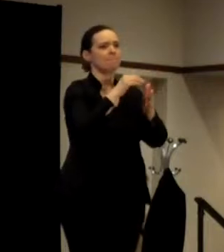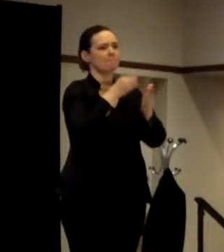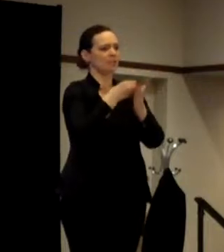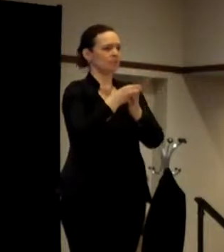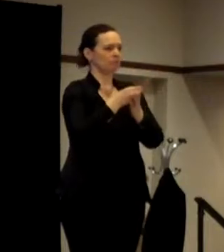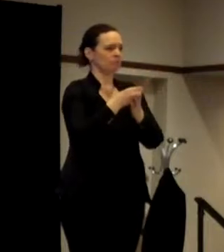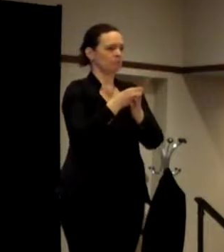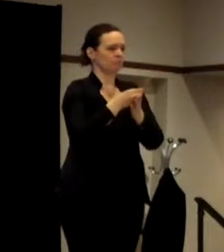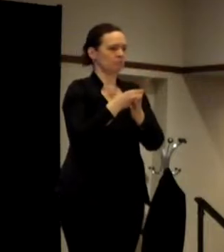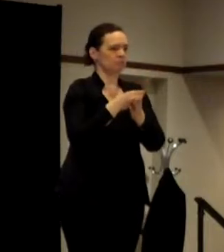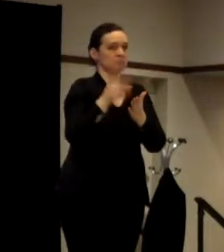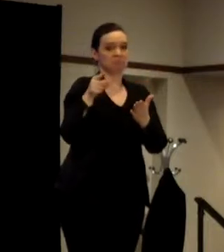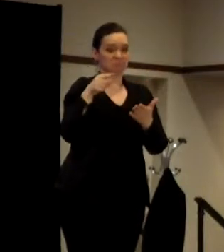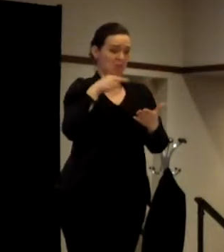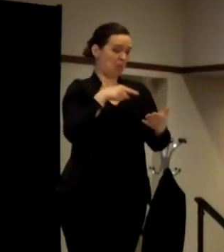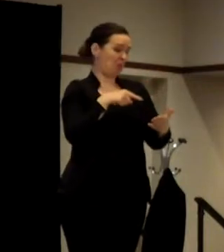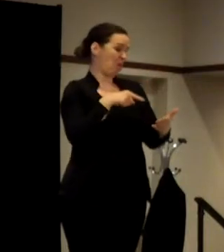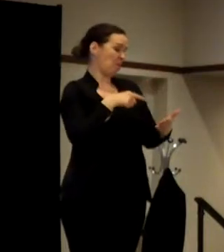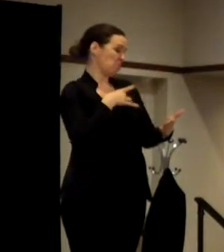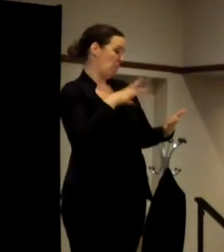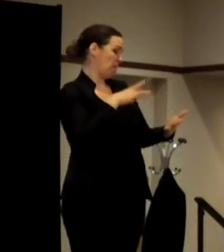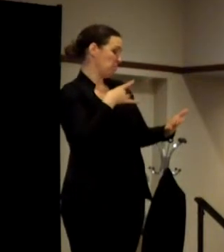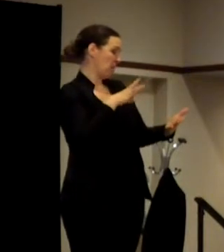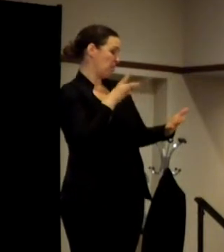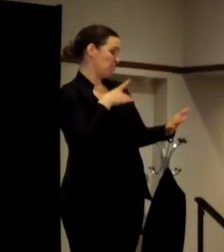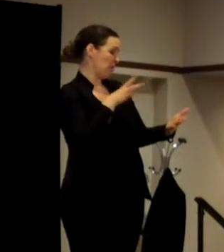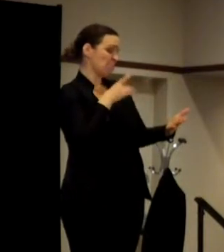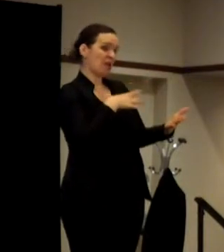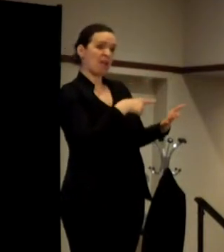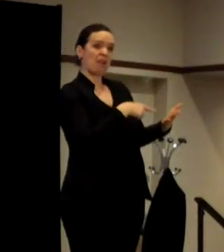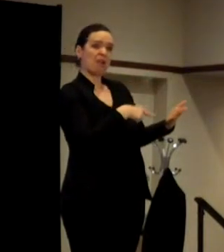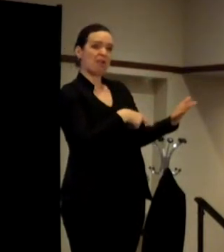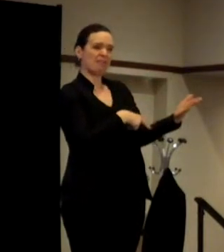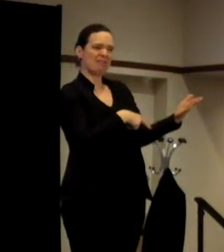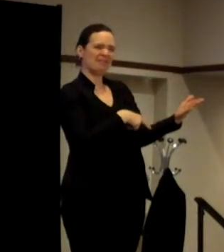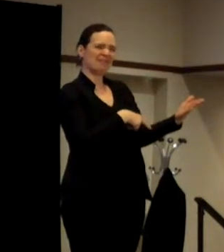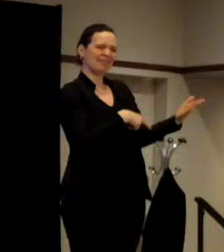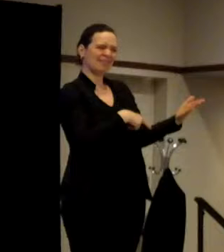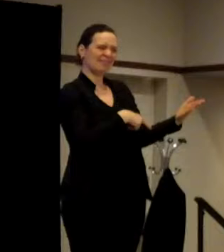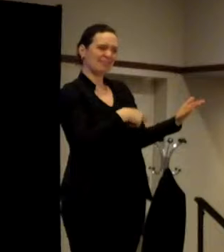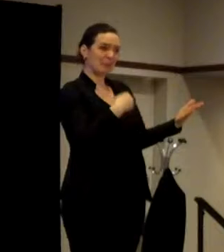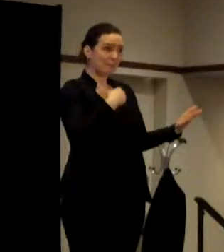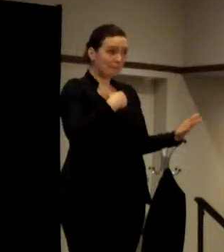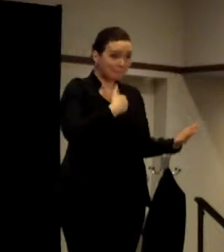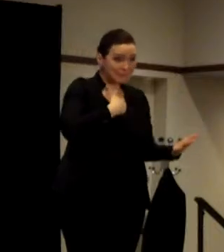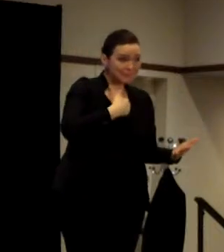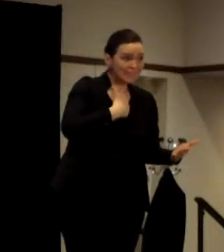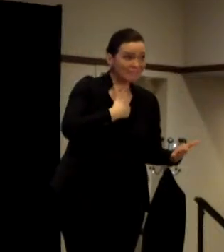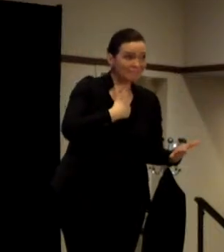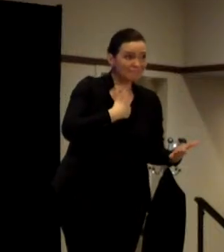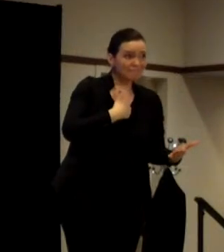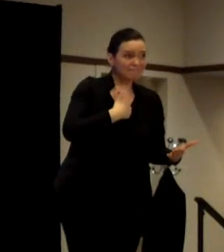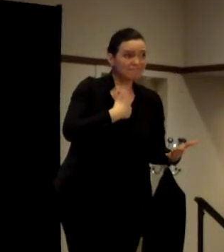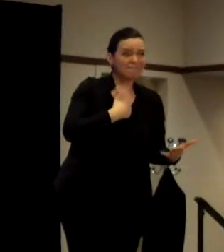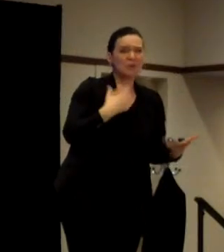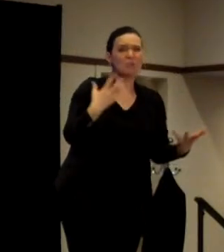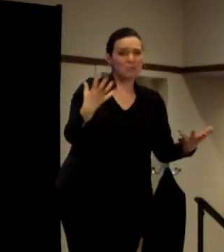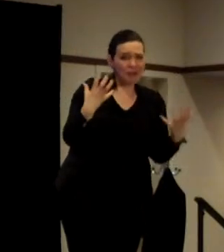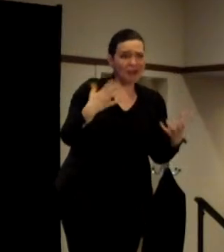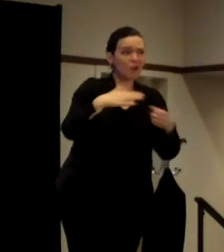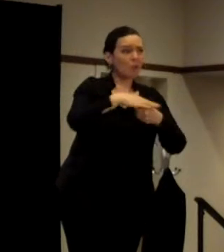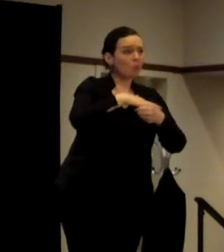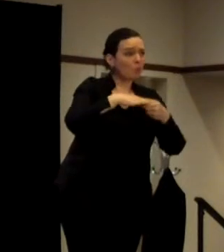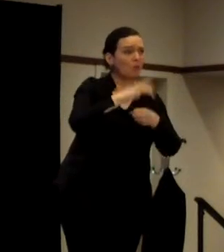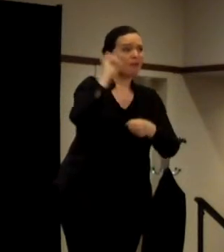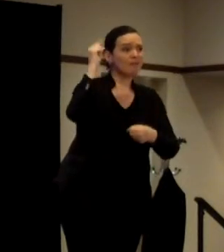governments are finally getting some support directly, and that's a big deal for us. Congressman Cadco voted